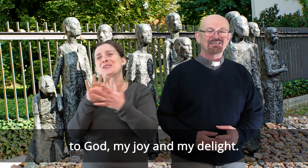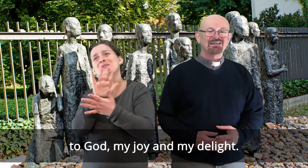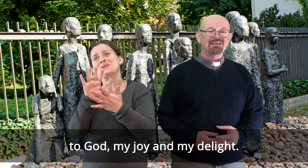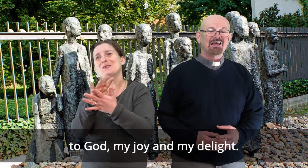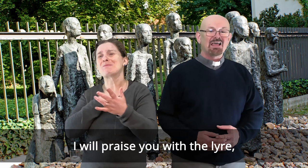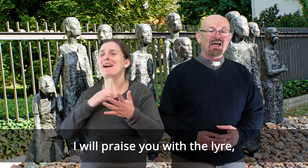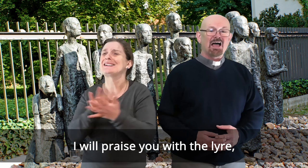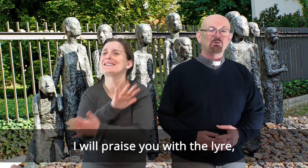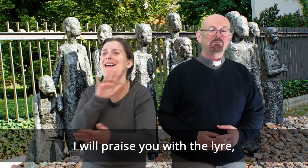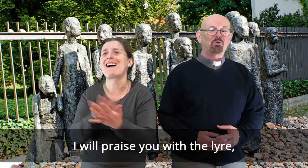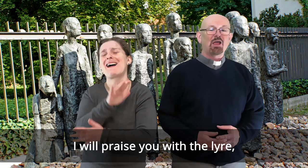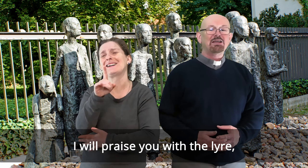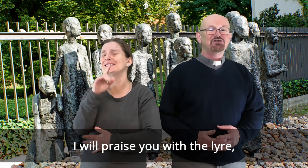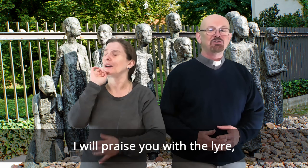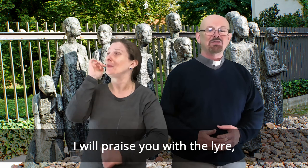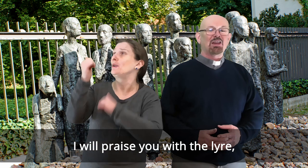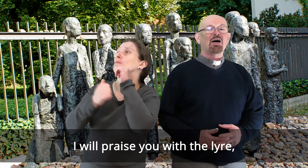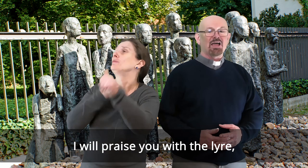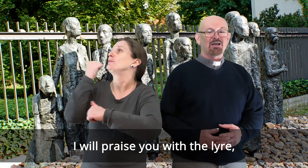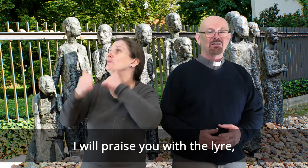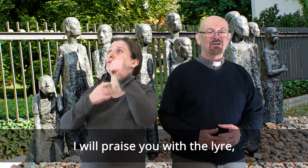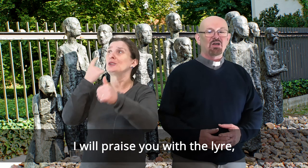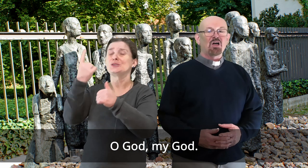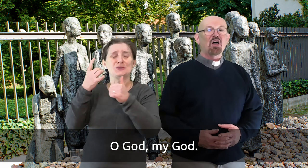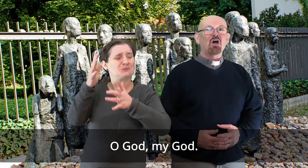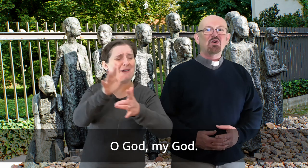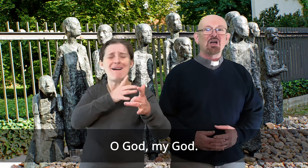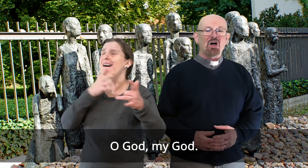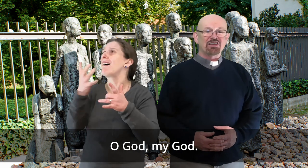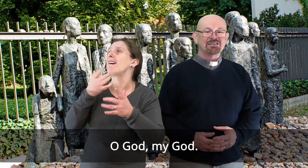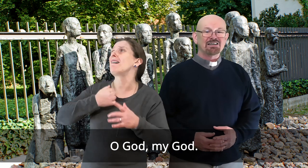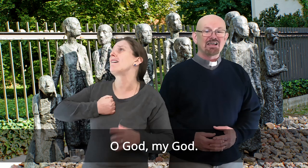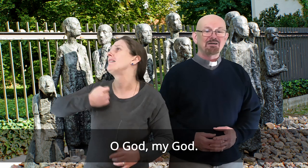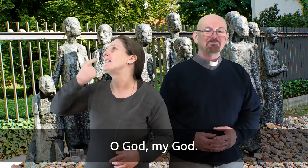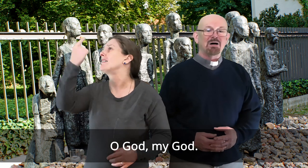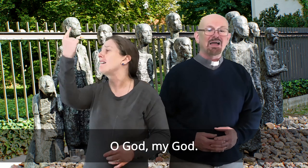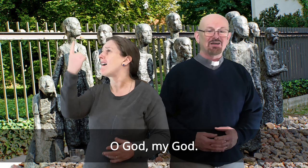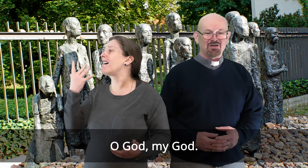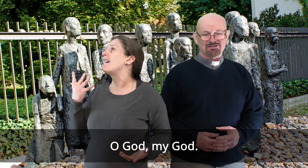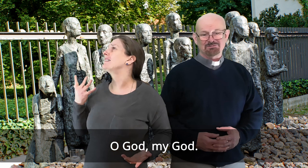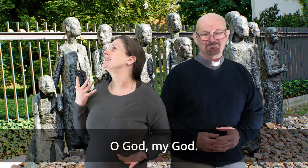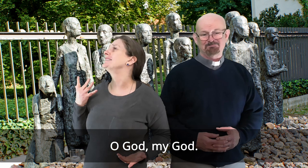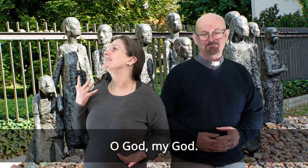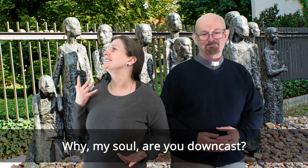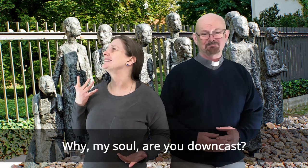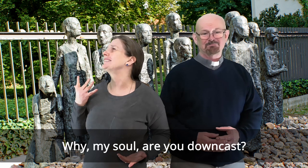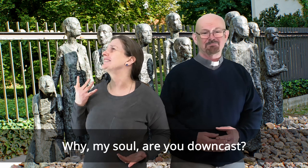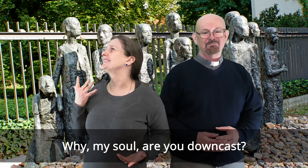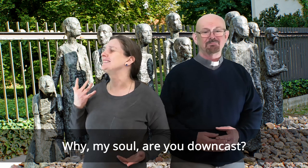delight. I will praise you with a lyre, O God, my God.